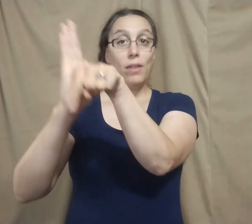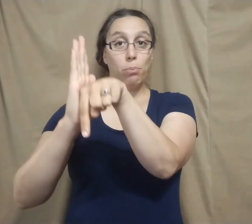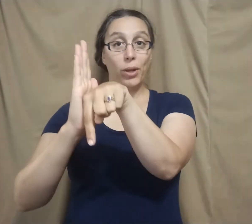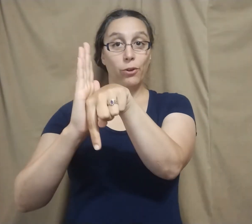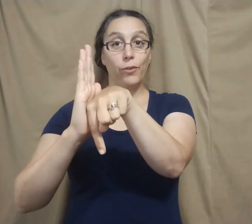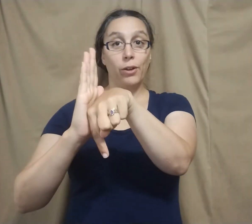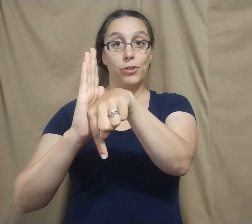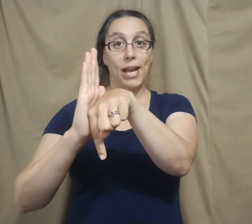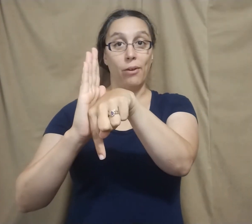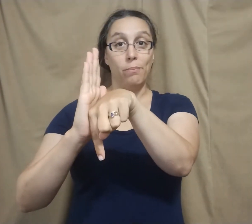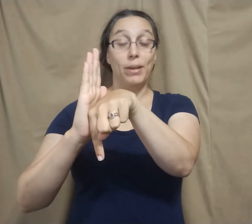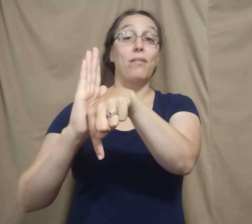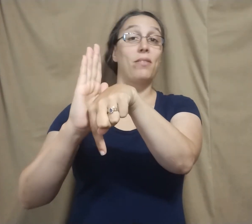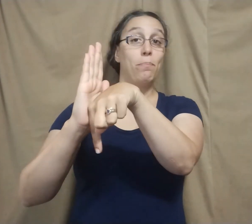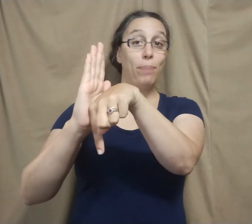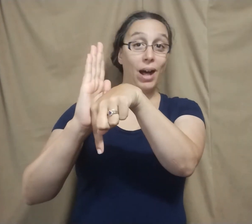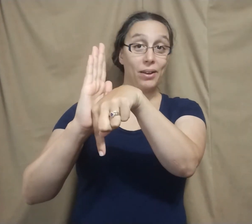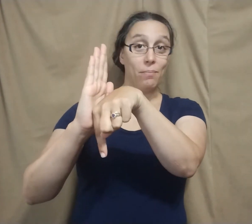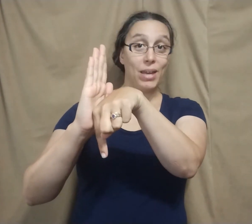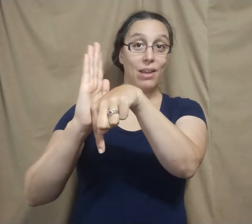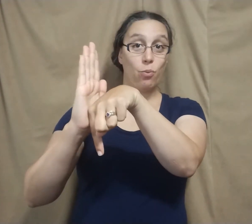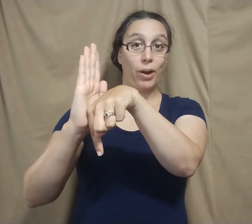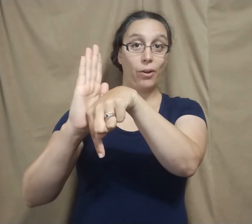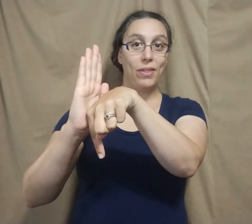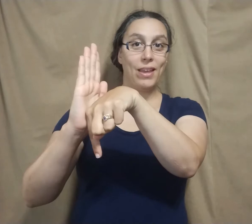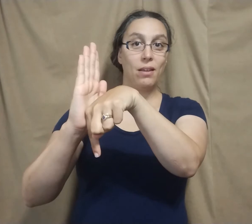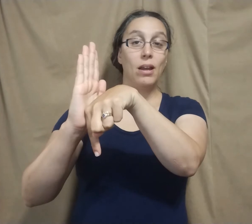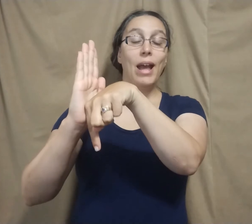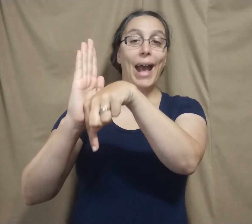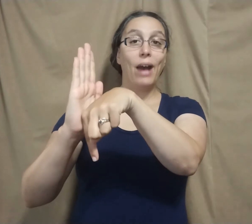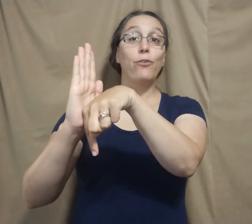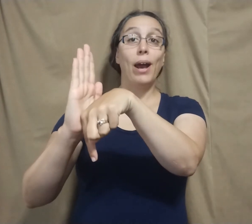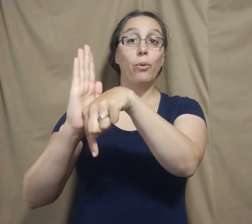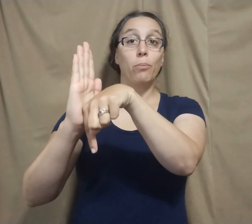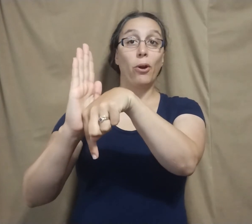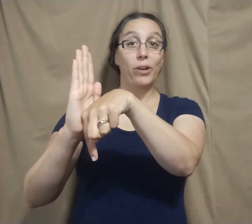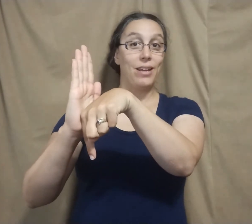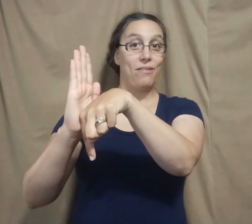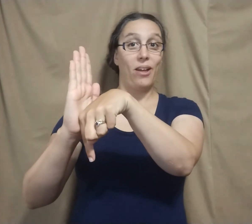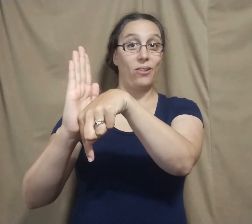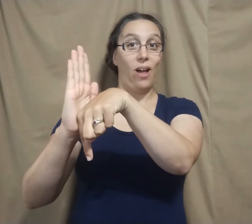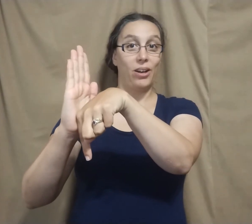point your finger down, because at the bottom is where the half hour mark is on a clock.